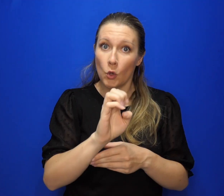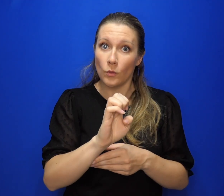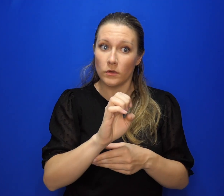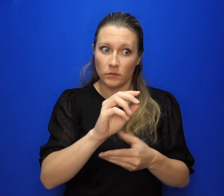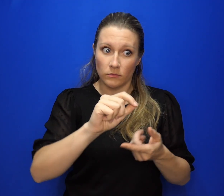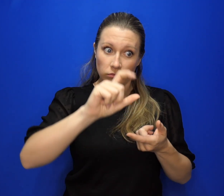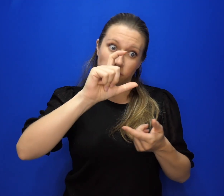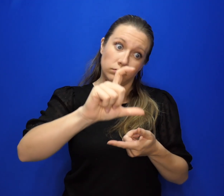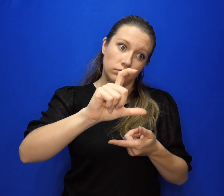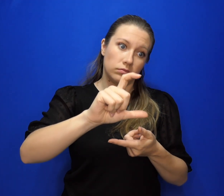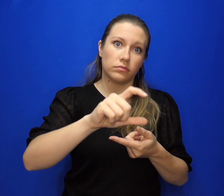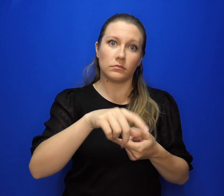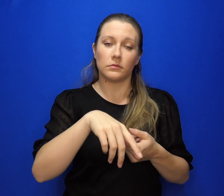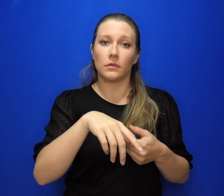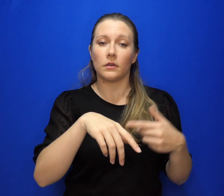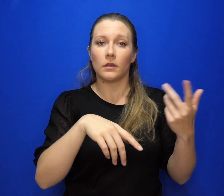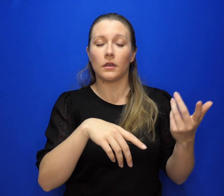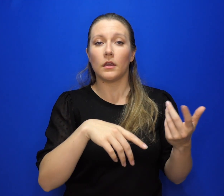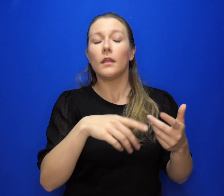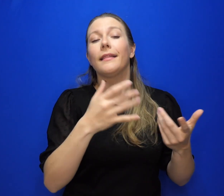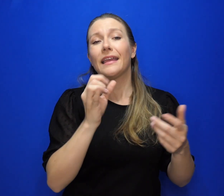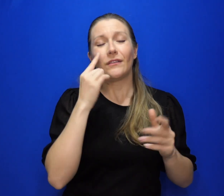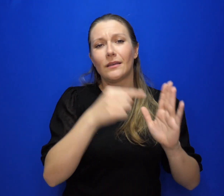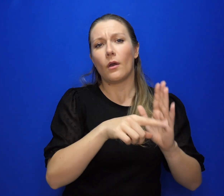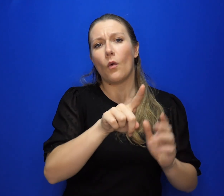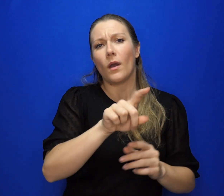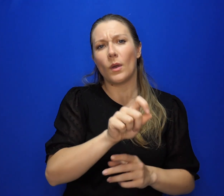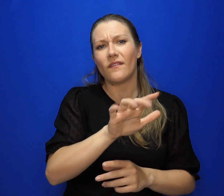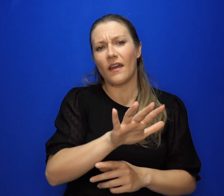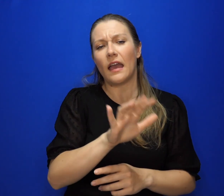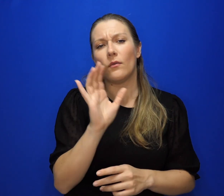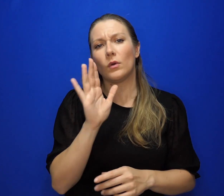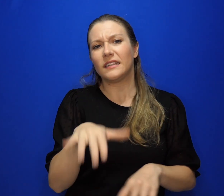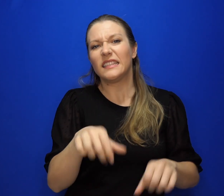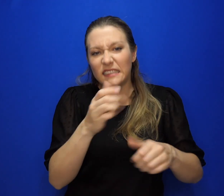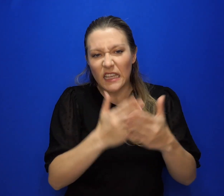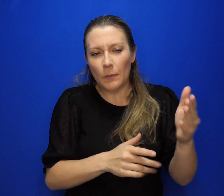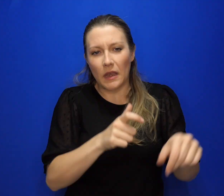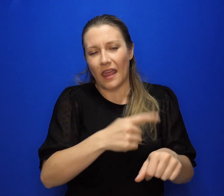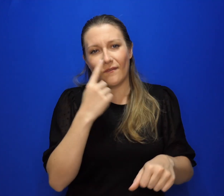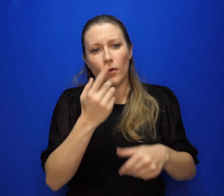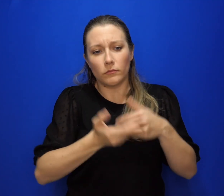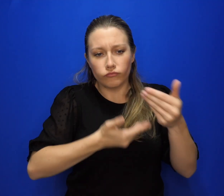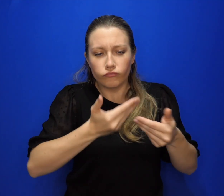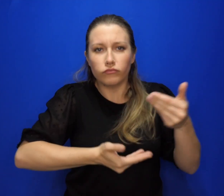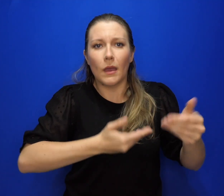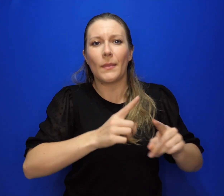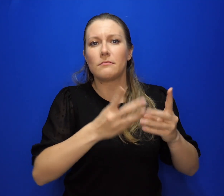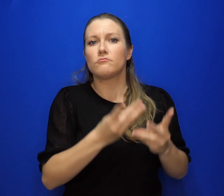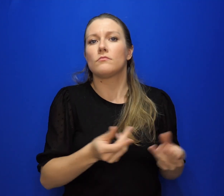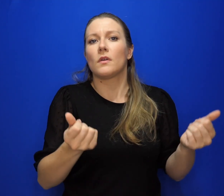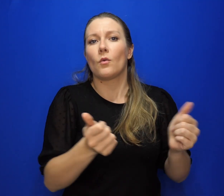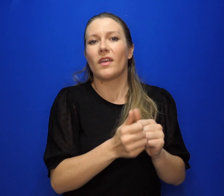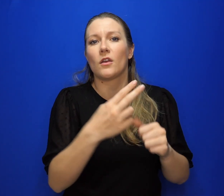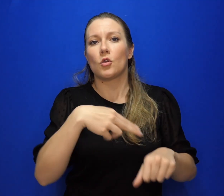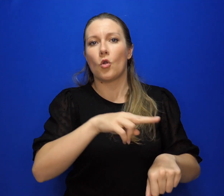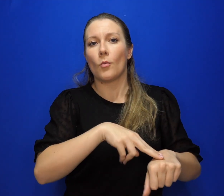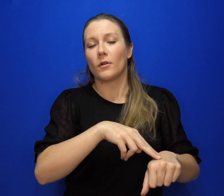volume of, let's call it 1.5 units, may take a little time to get moving like normal, our pre-bolus, but then it's gone in a normal amount